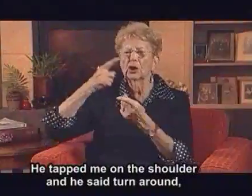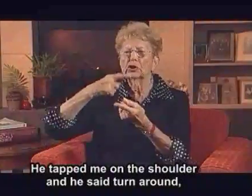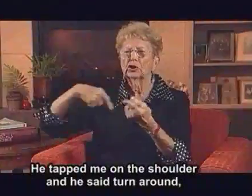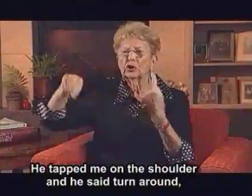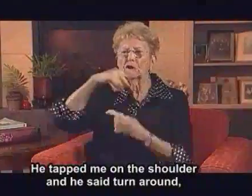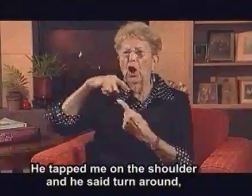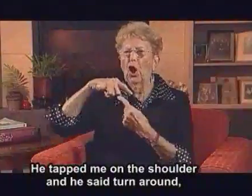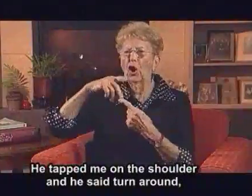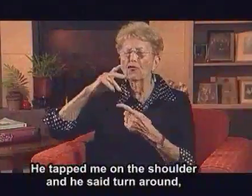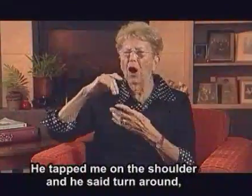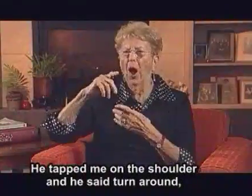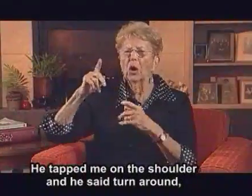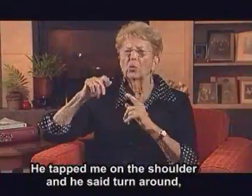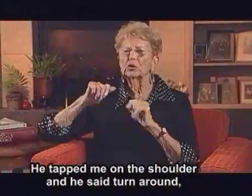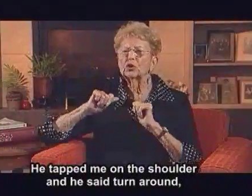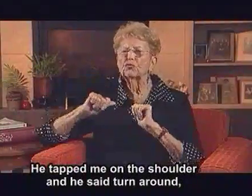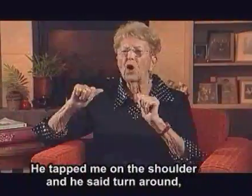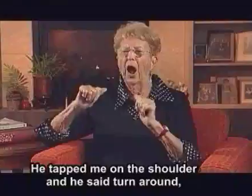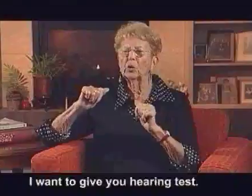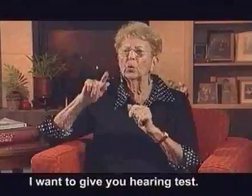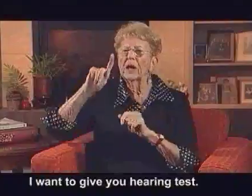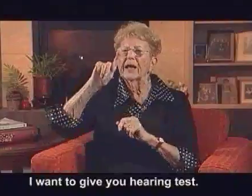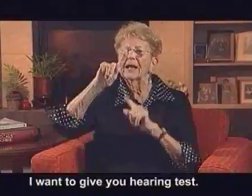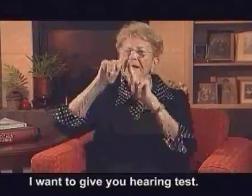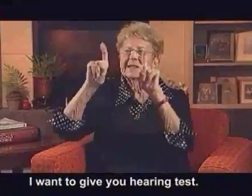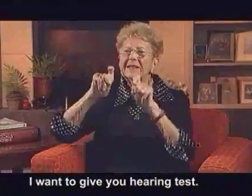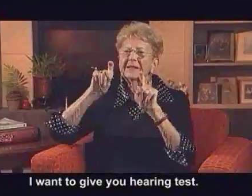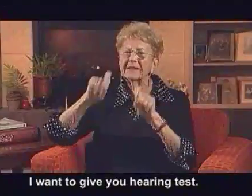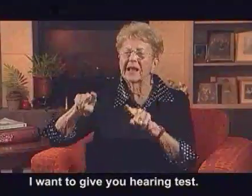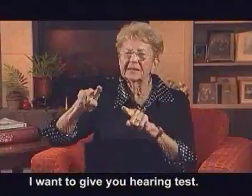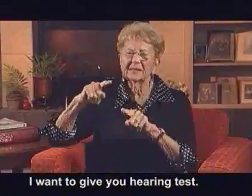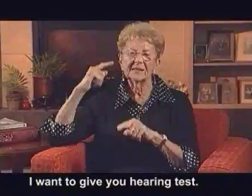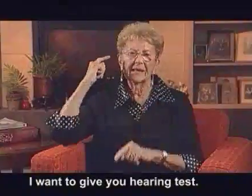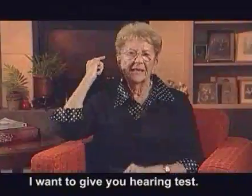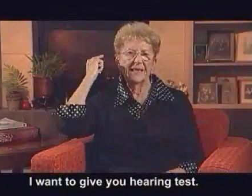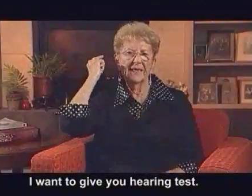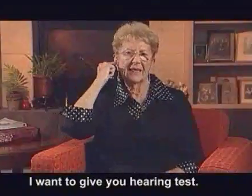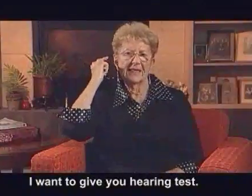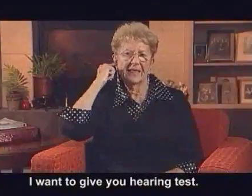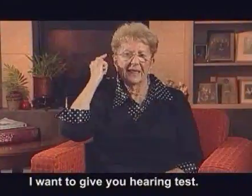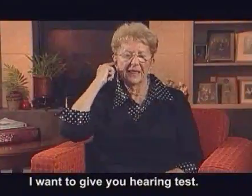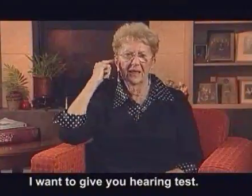He tapped me on the shoulder and he said, "Turn around. I want to give you a hearing test."